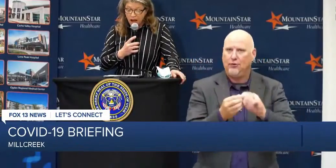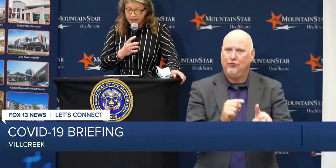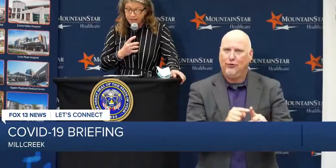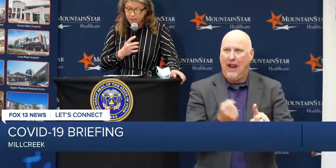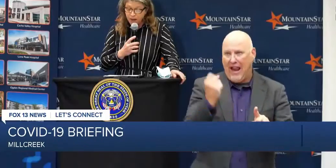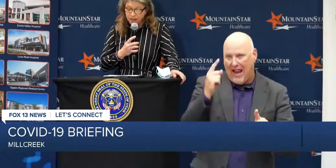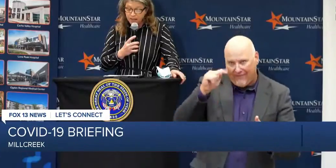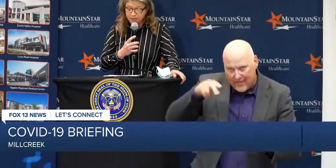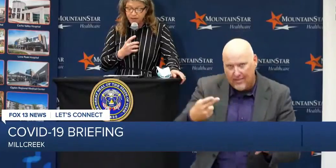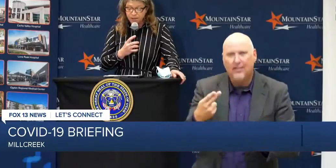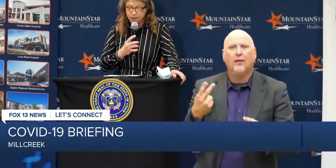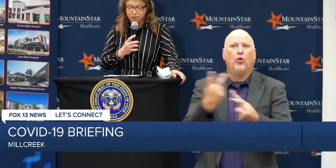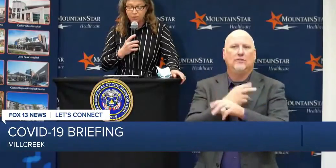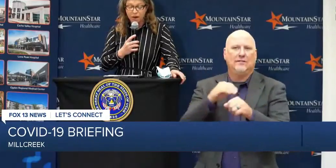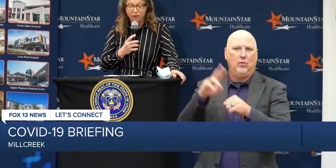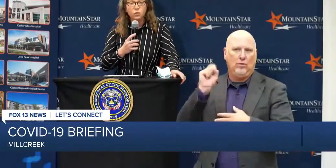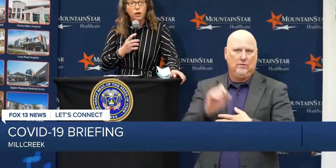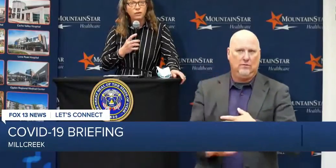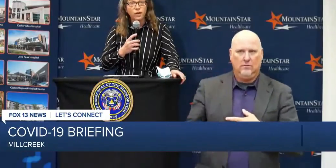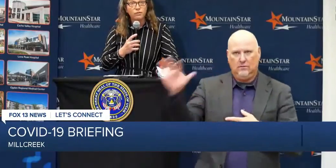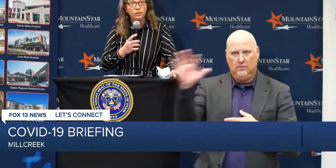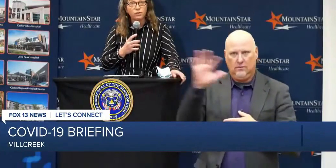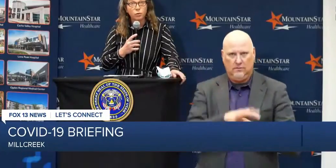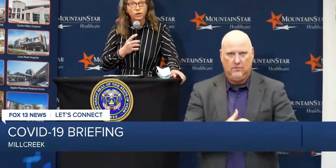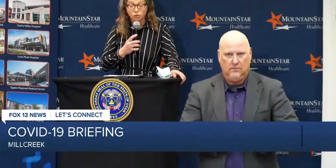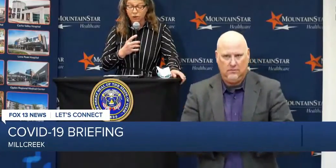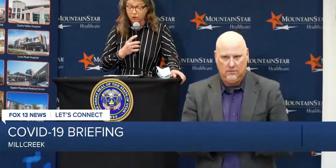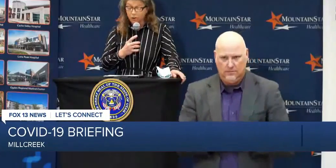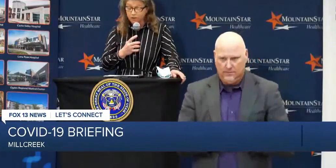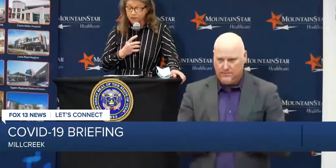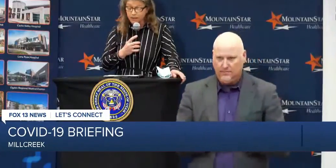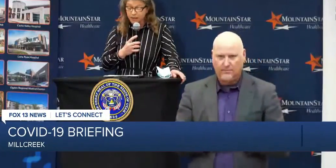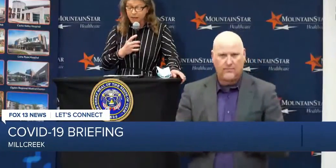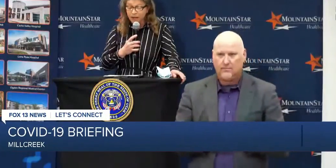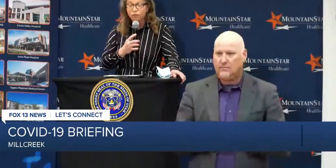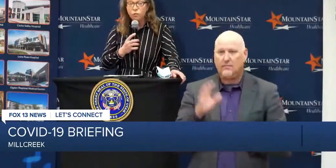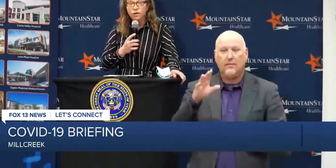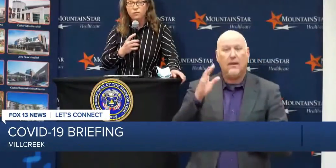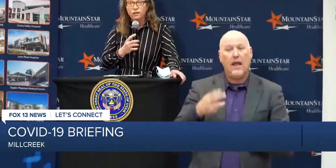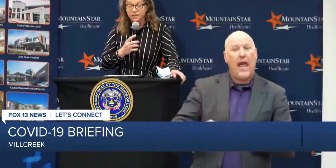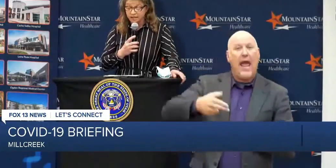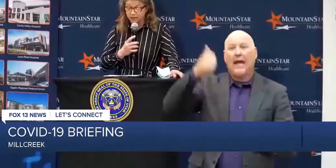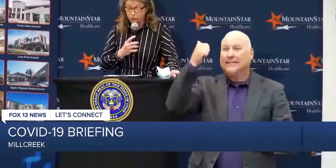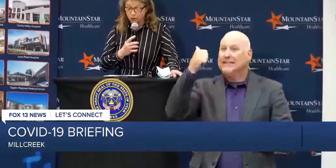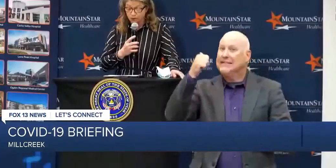Our highest positive test rates are among the 25 to 44-year-olds